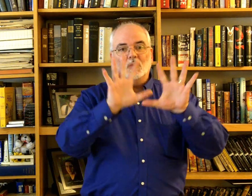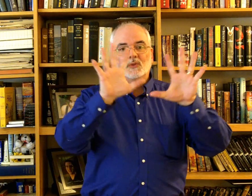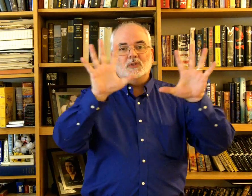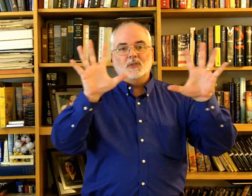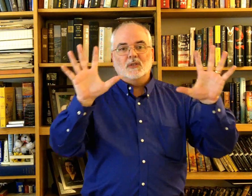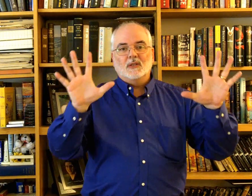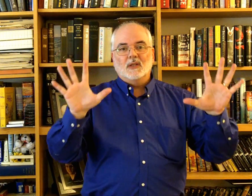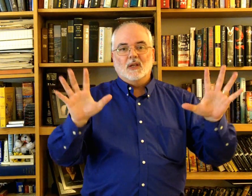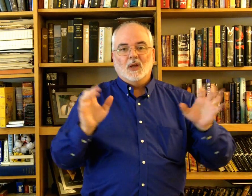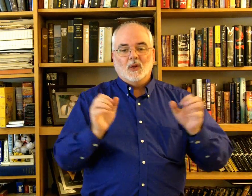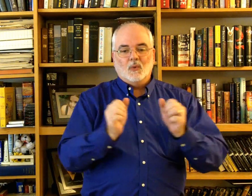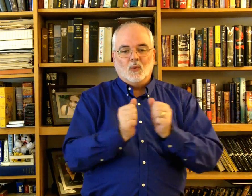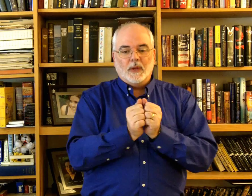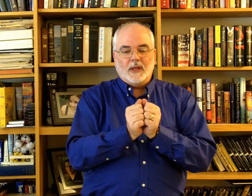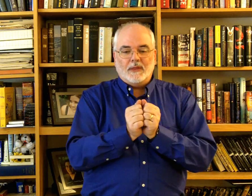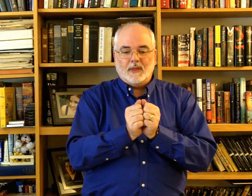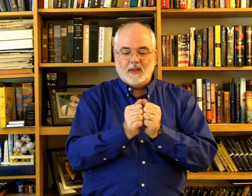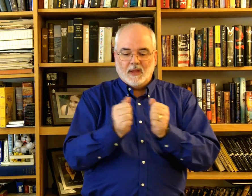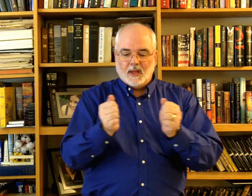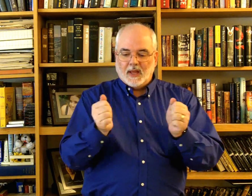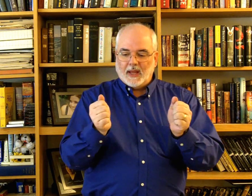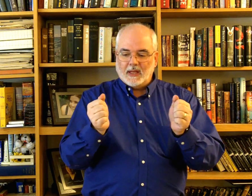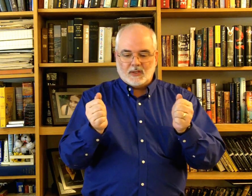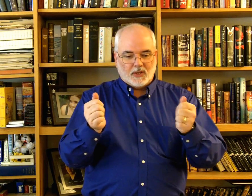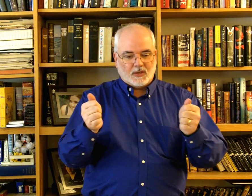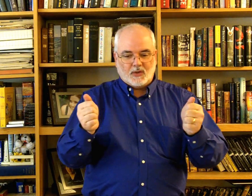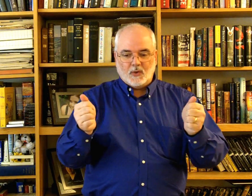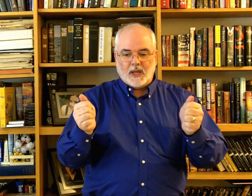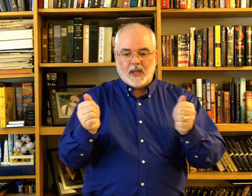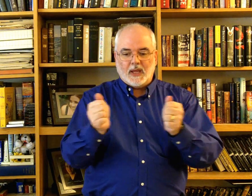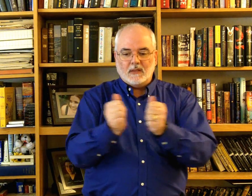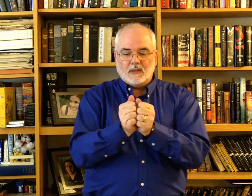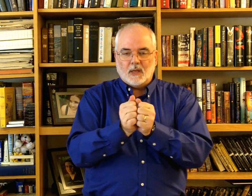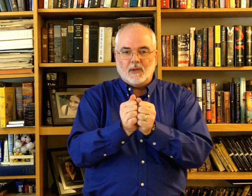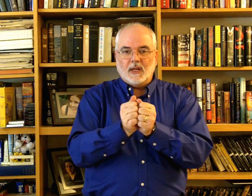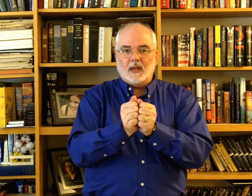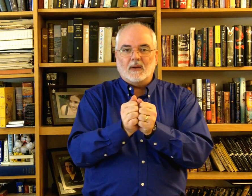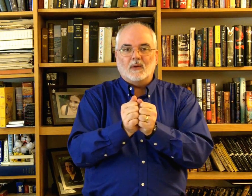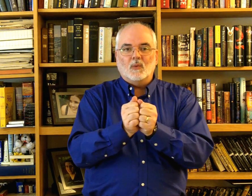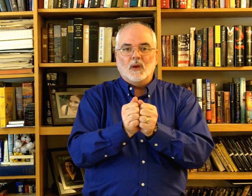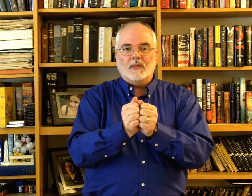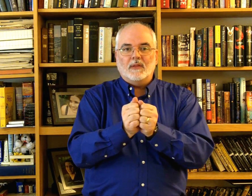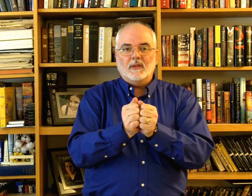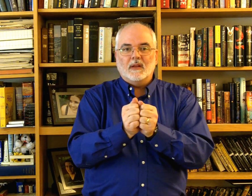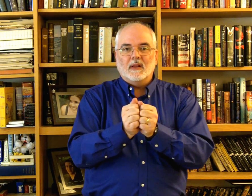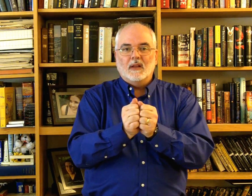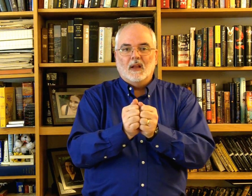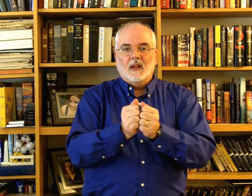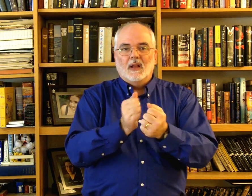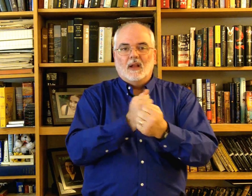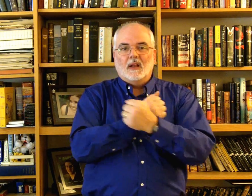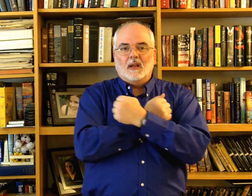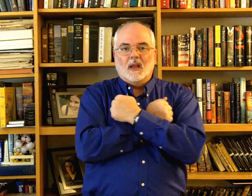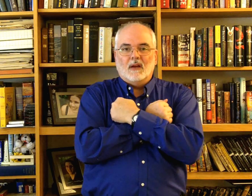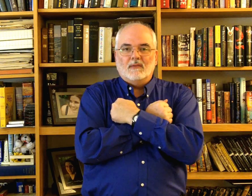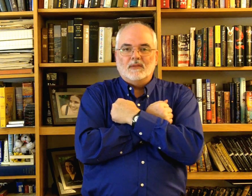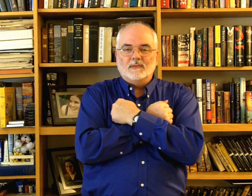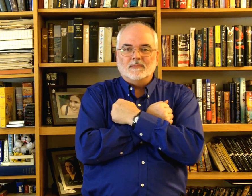glows with, and it's just two A hands coming together, with love.